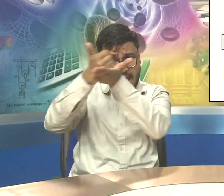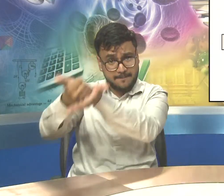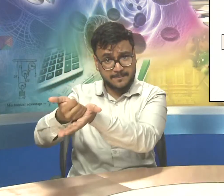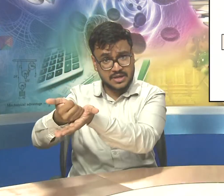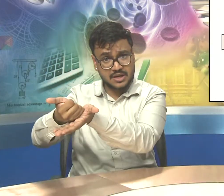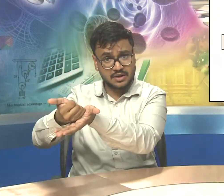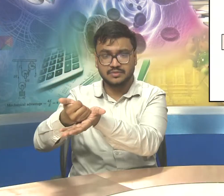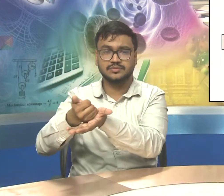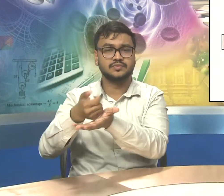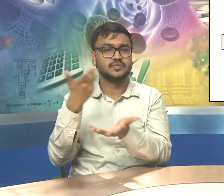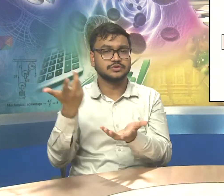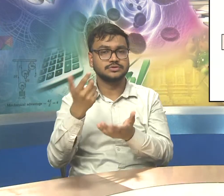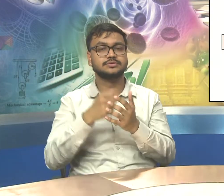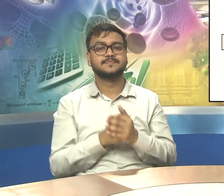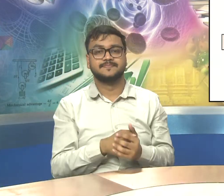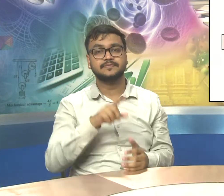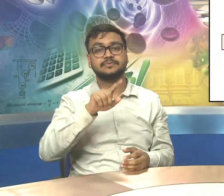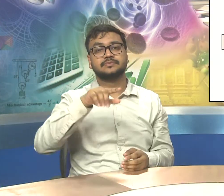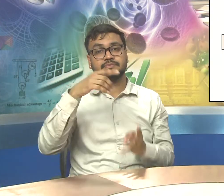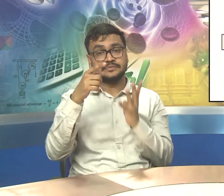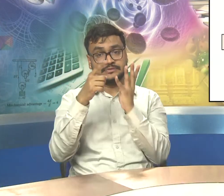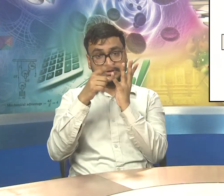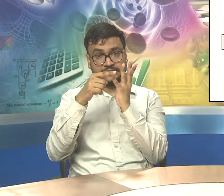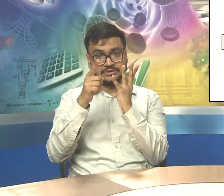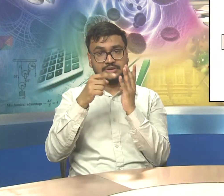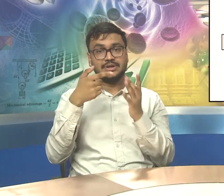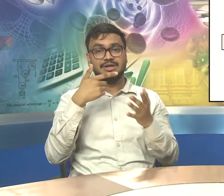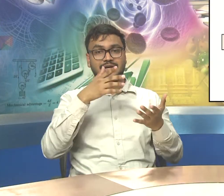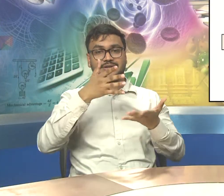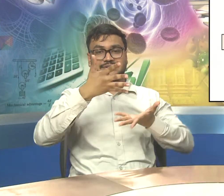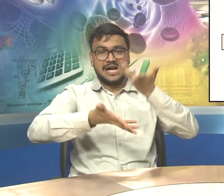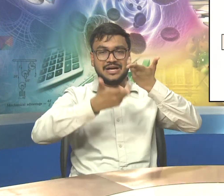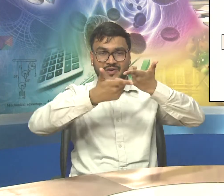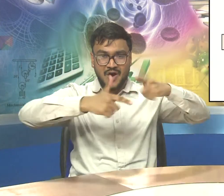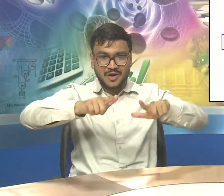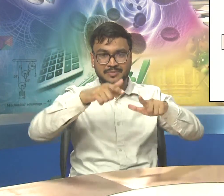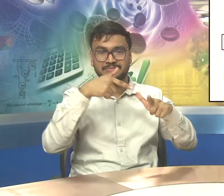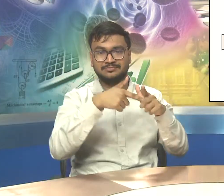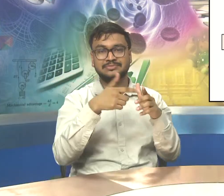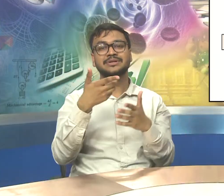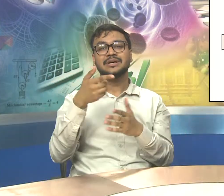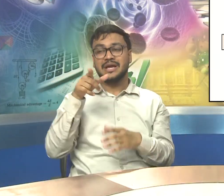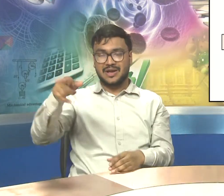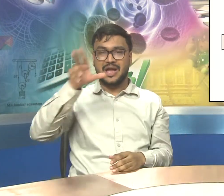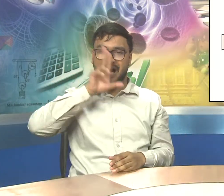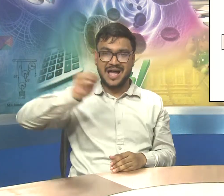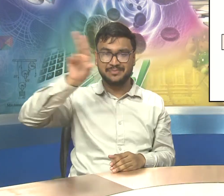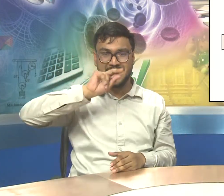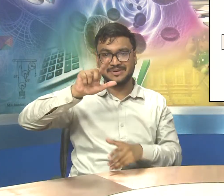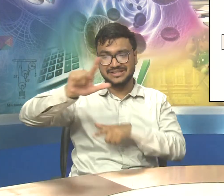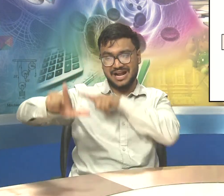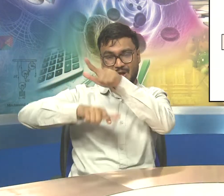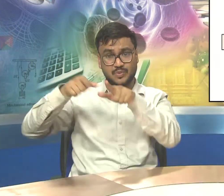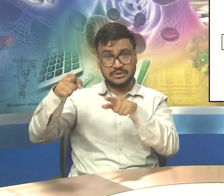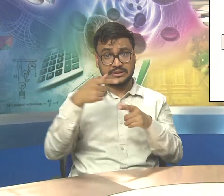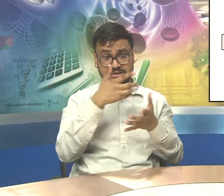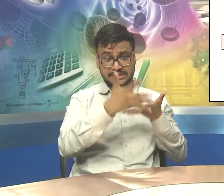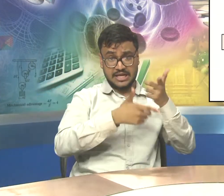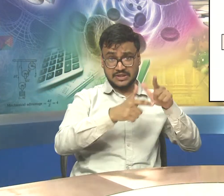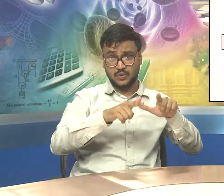been invented by hearing people to help deaf people. And last but not least, sign language